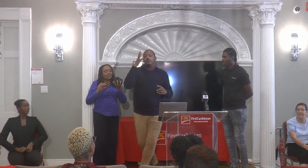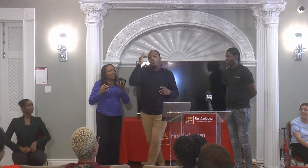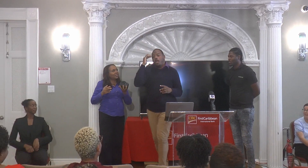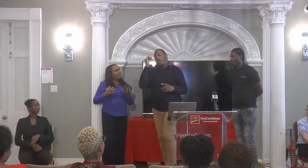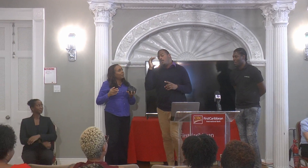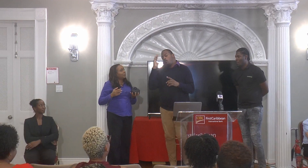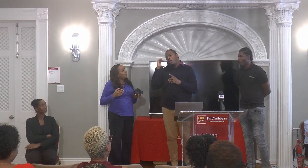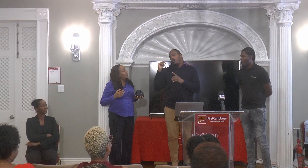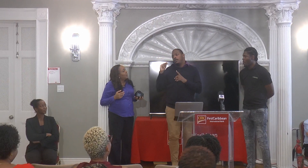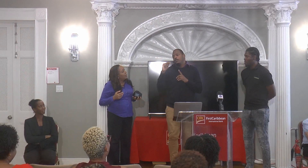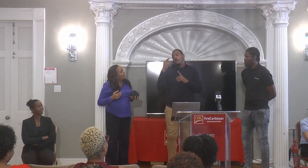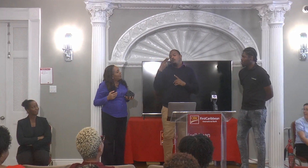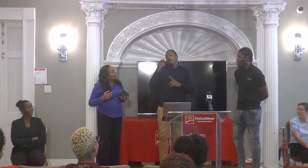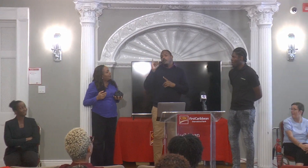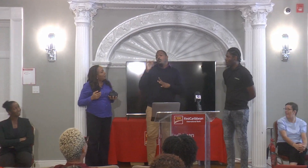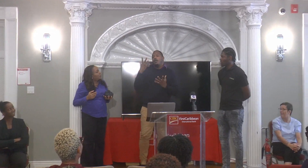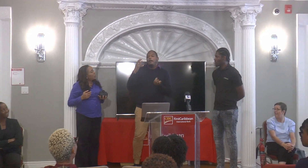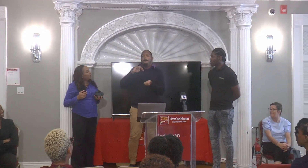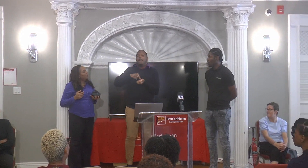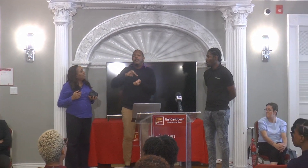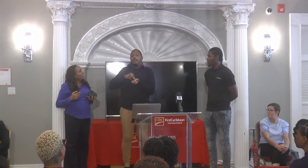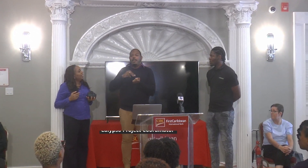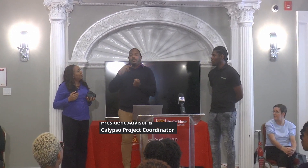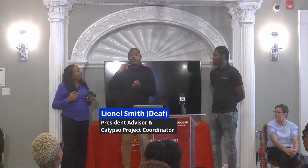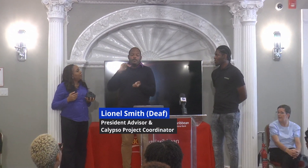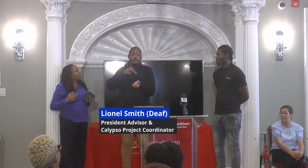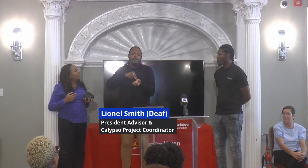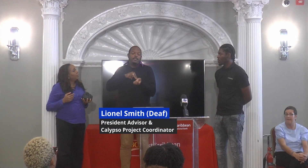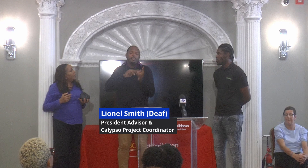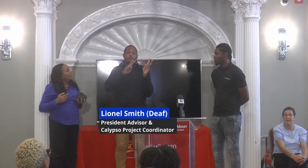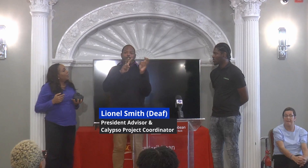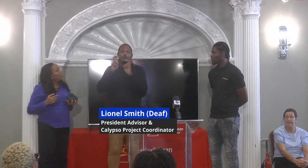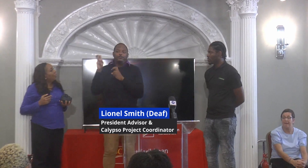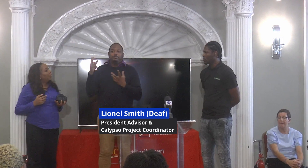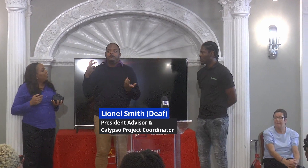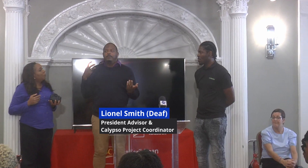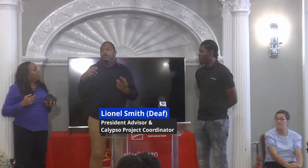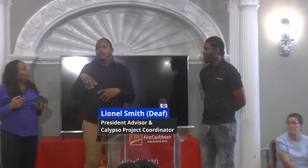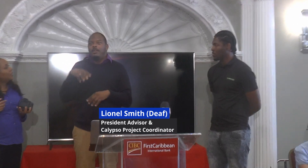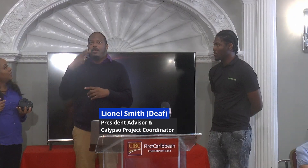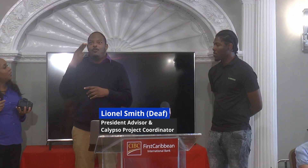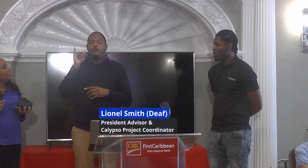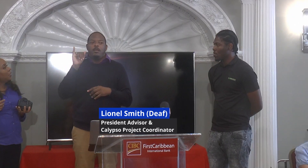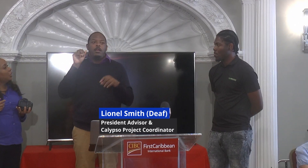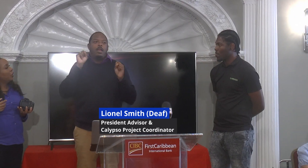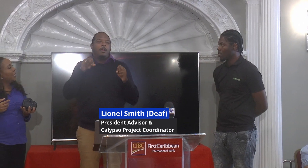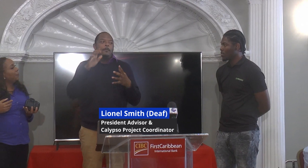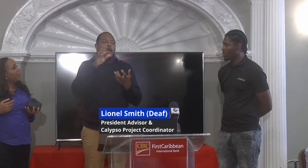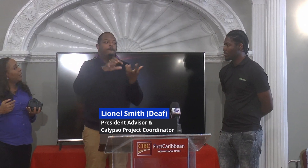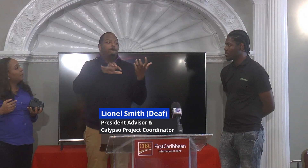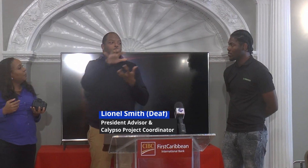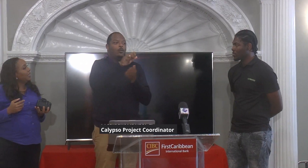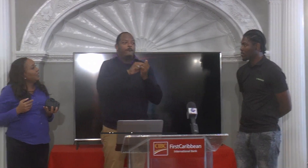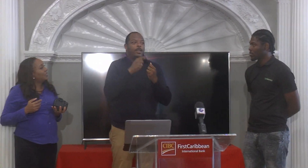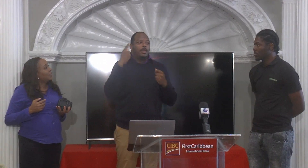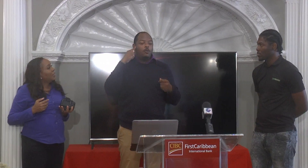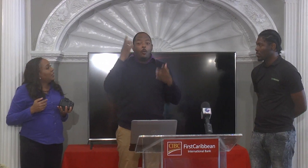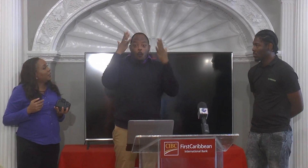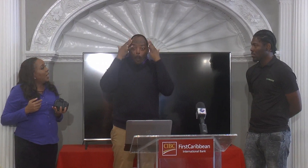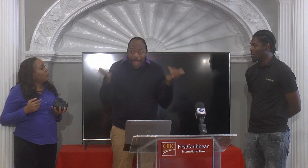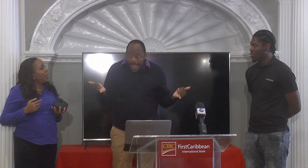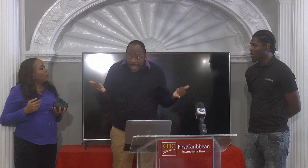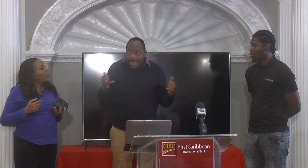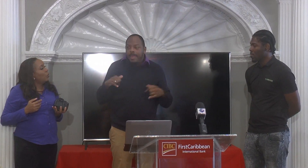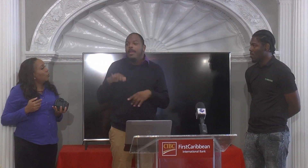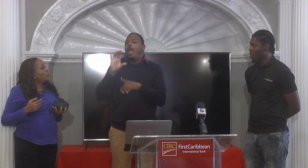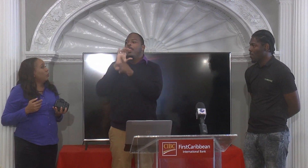Still have Scott's camera. So we don't say hearing impaired because, impaired means